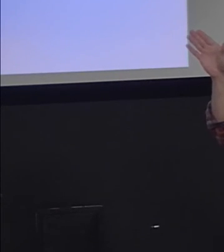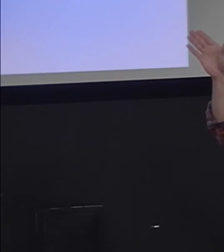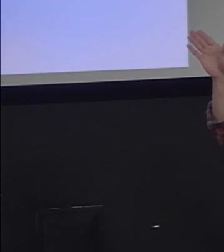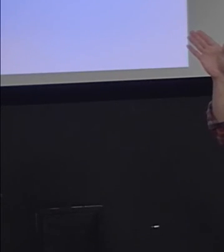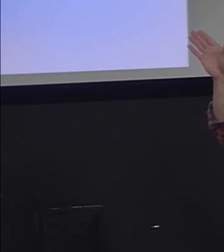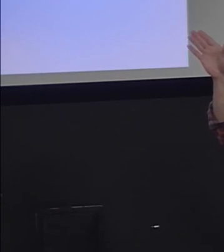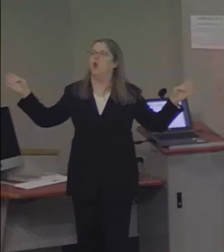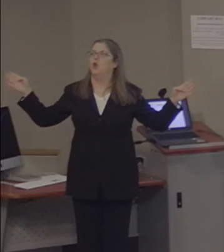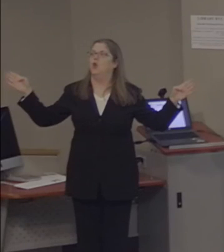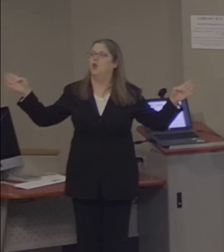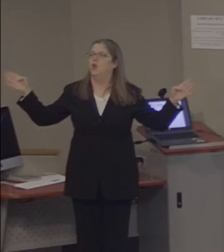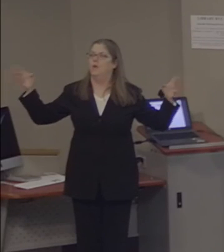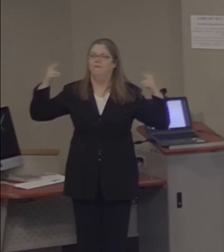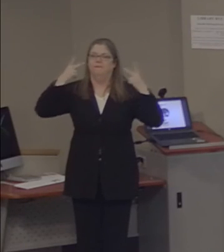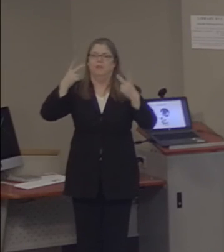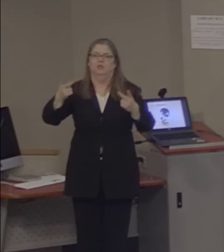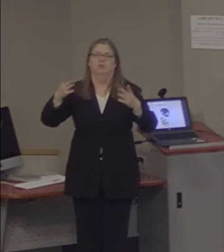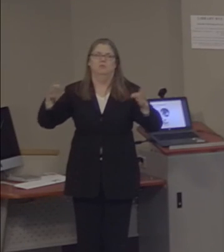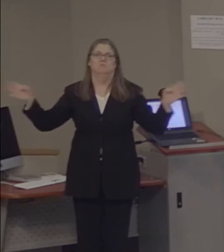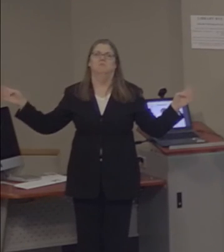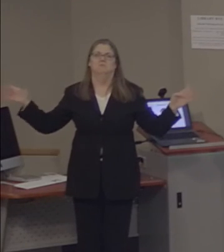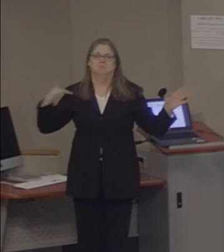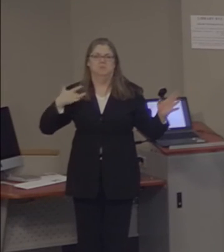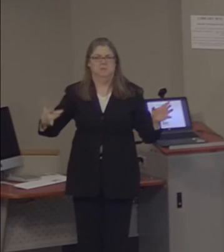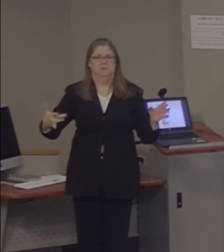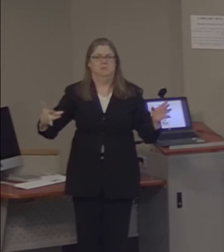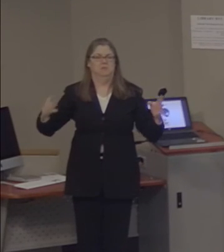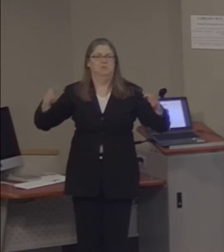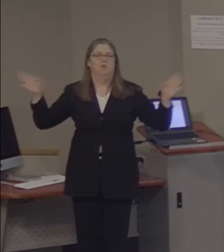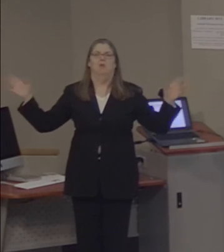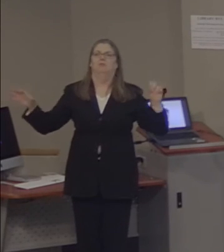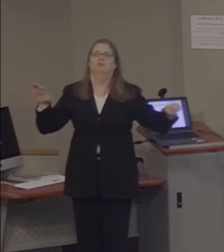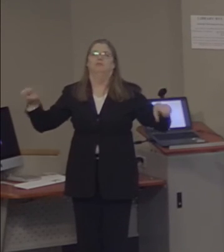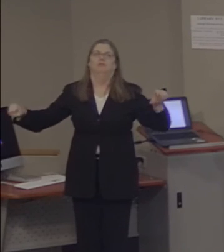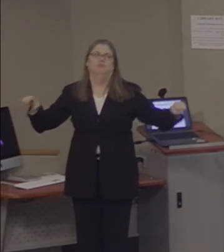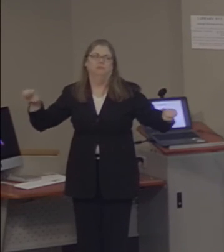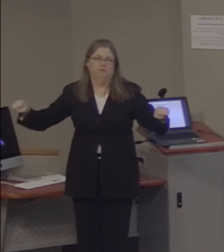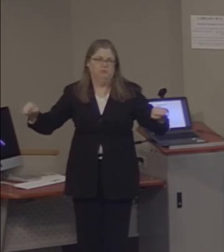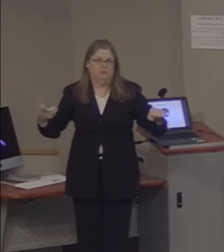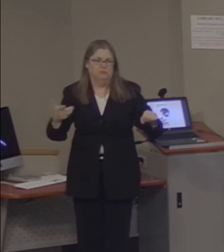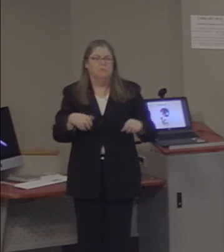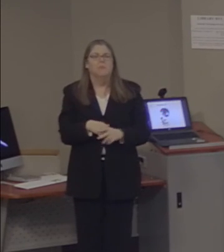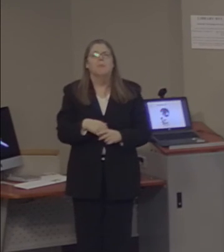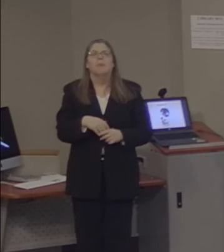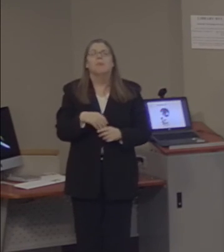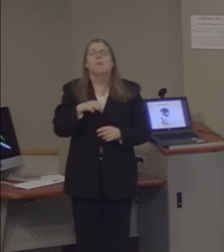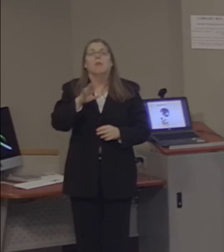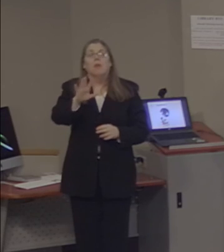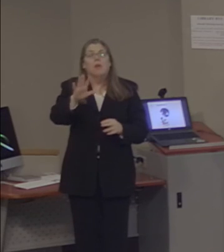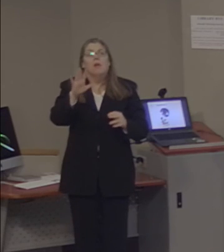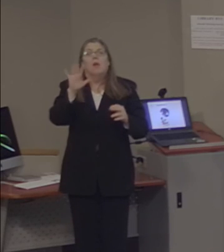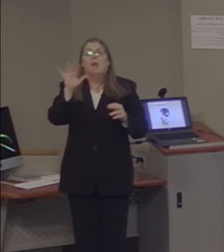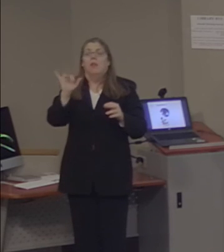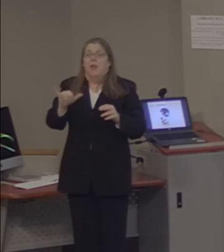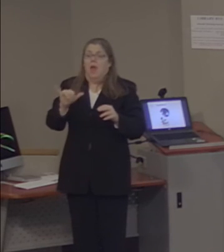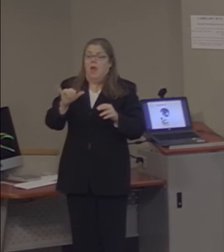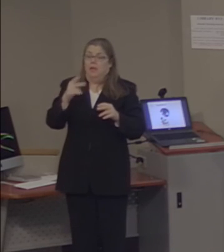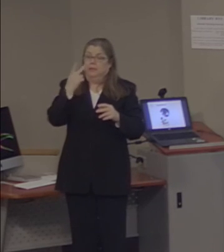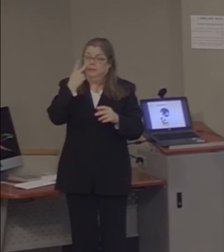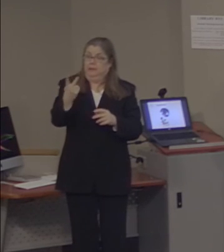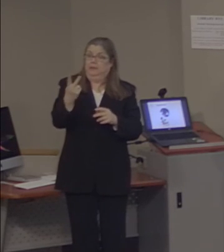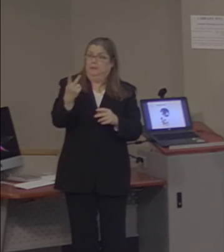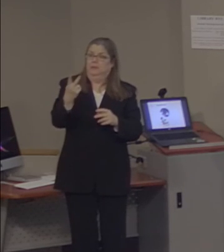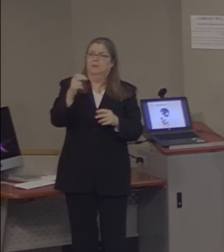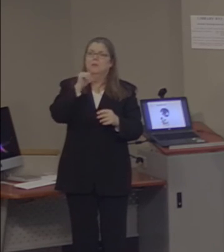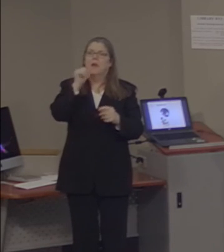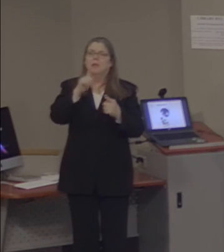mm-hmm. they have a wider visual span. Mm-hmm. They tend to have a wider visual mm-hmm. span. The differences don't tend to appear until later